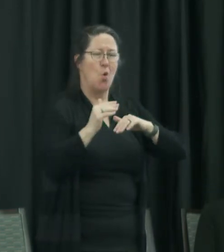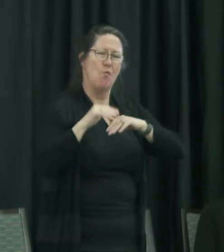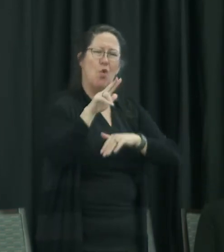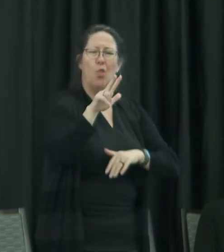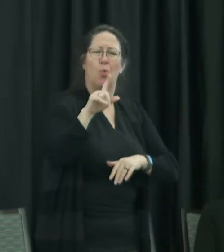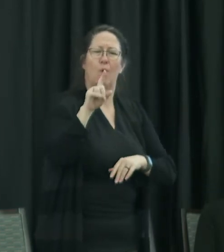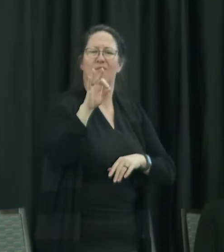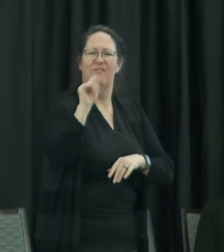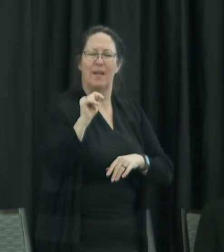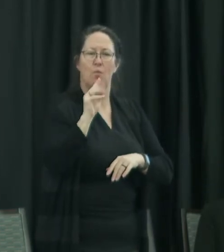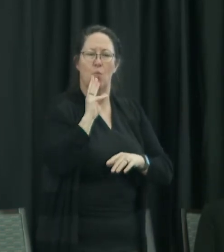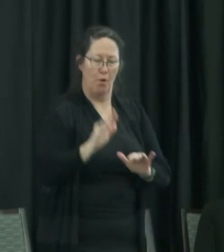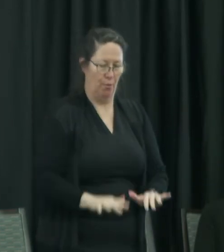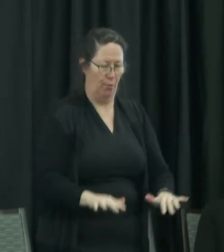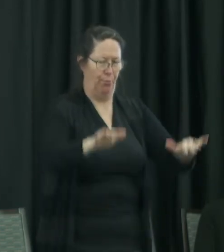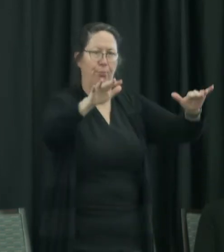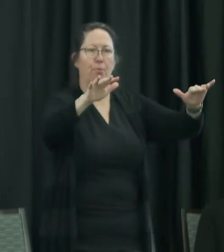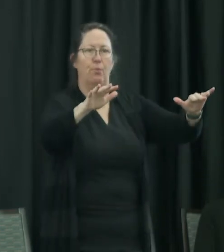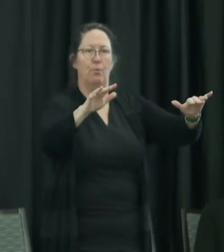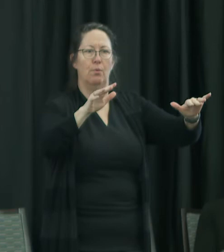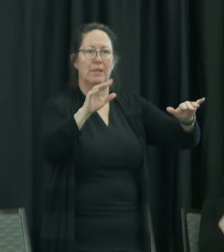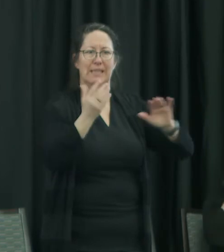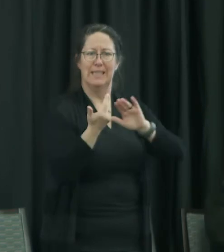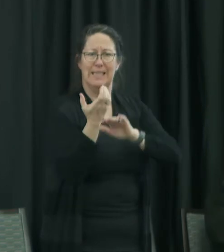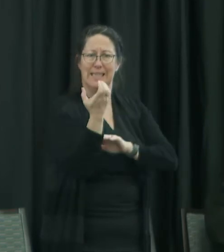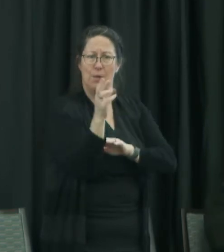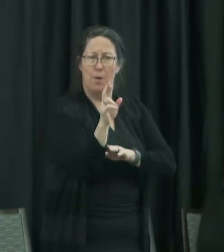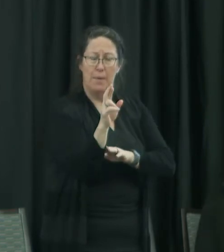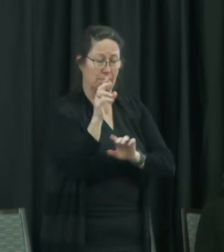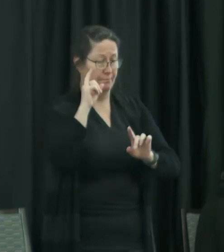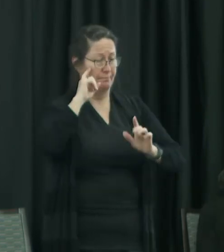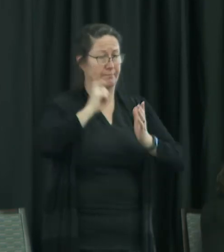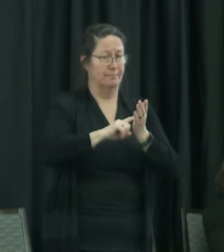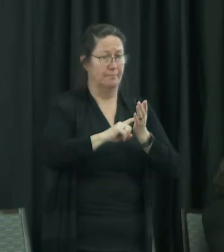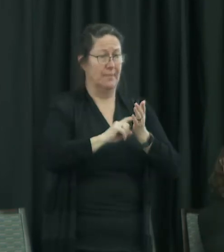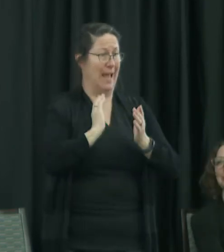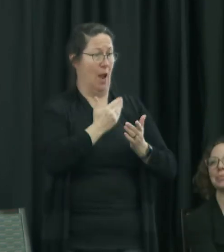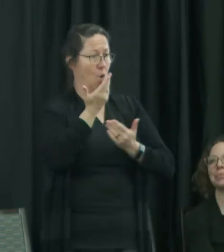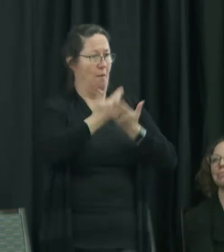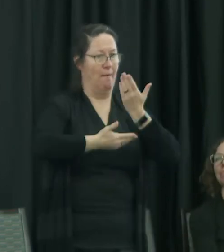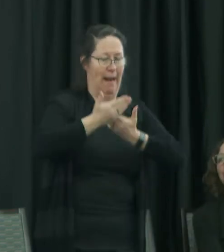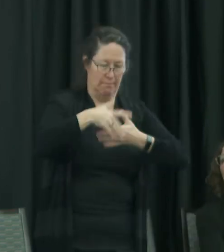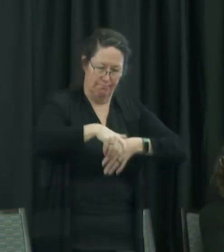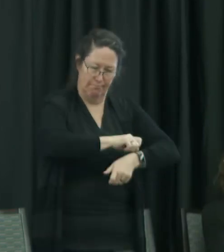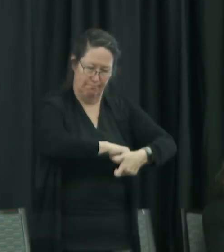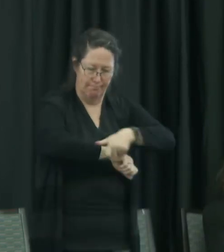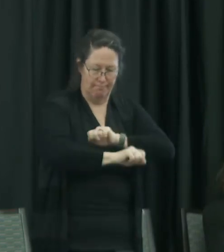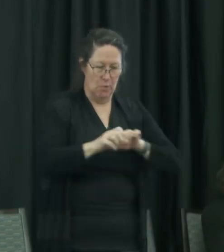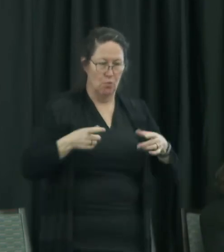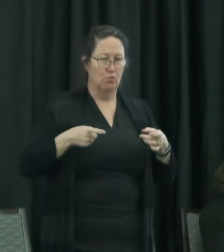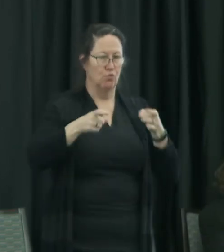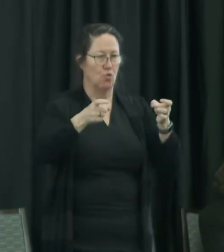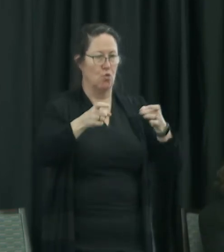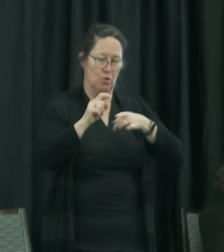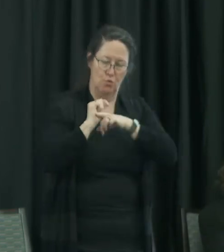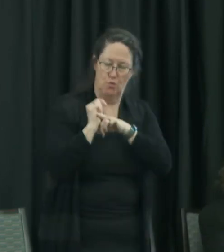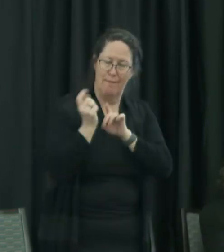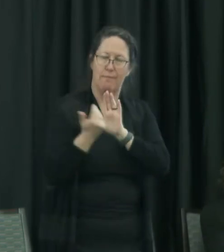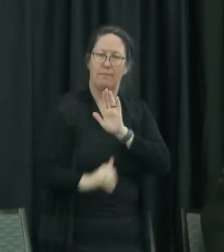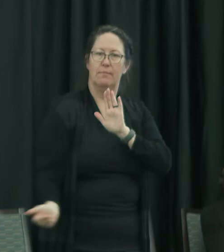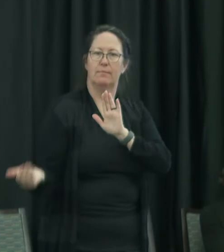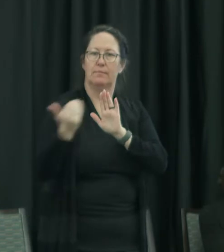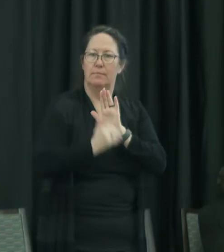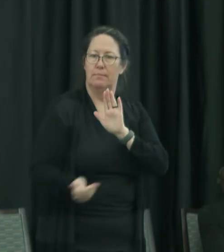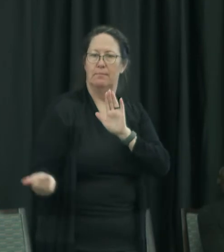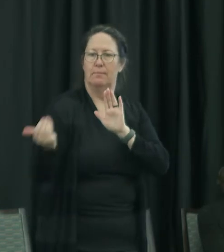feet of water in downtown Cedar Rapids, but we soon learned that our fate is in our own hands, and that is why we have trained repeatedly over